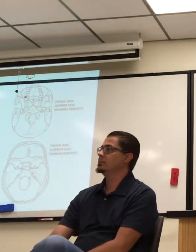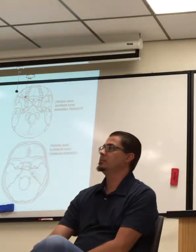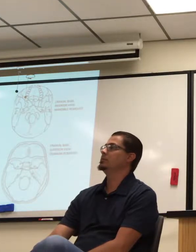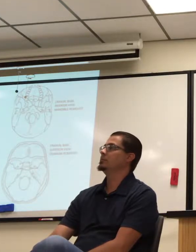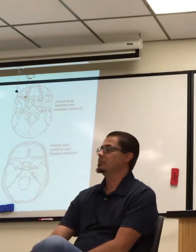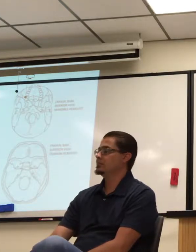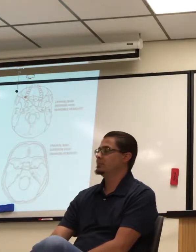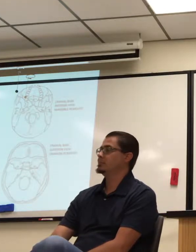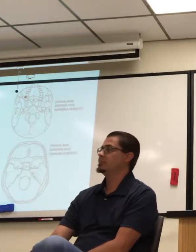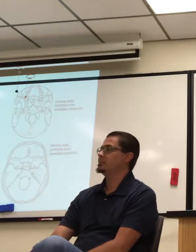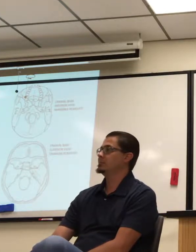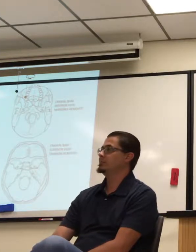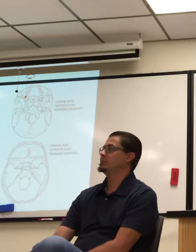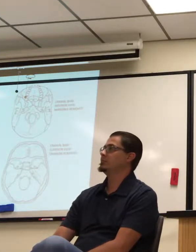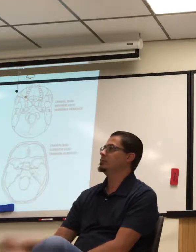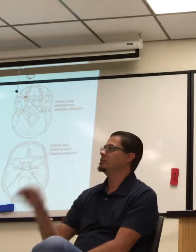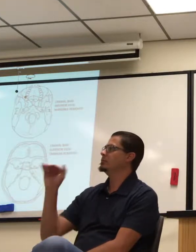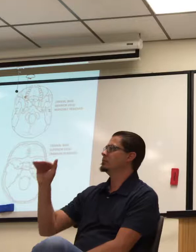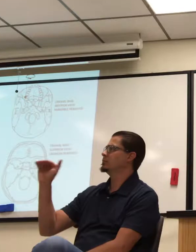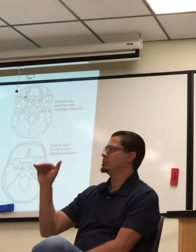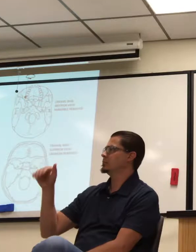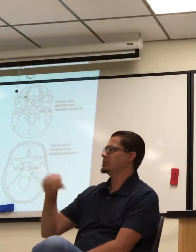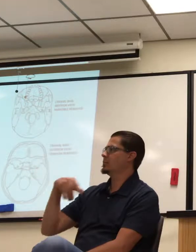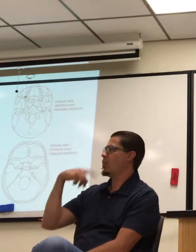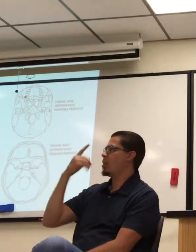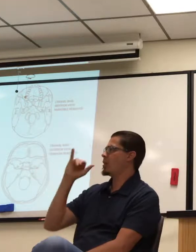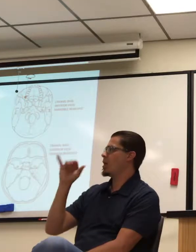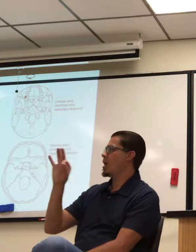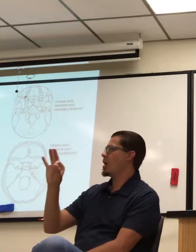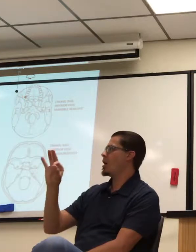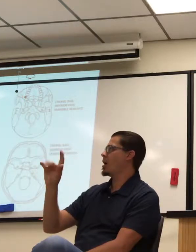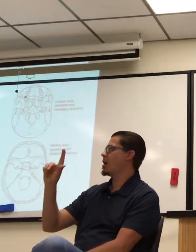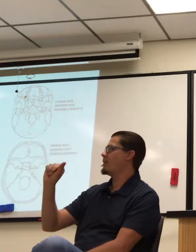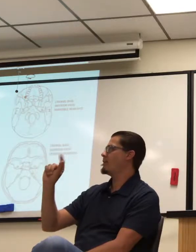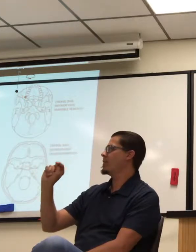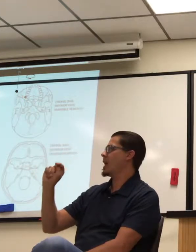Just want to remind you the structure of flat bones.